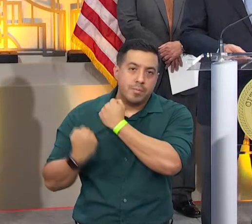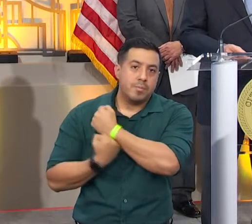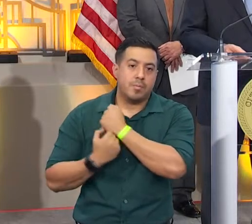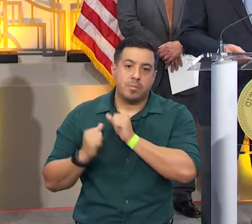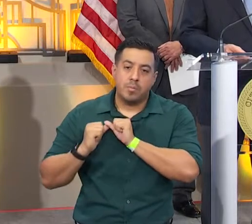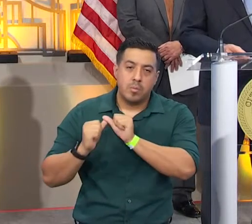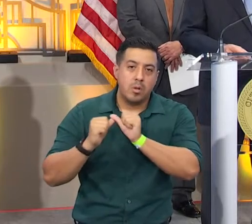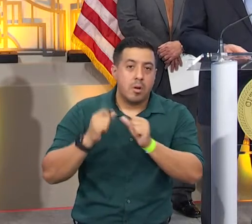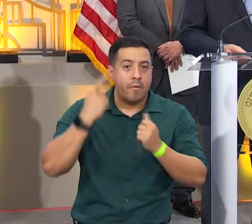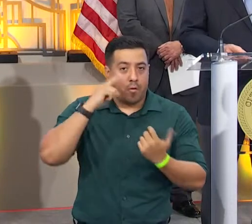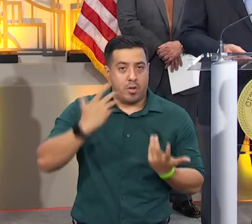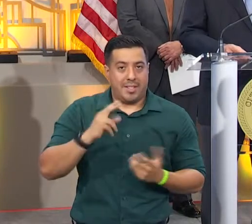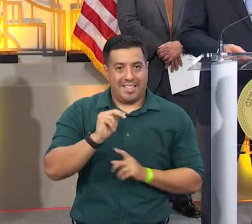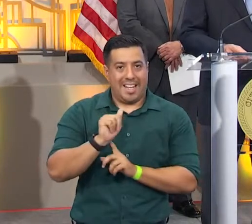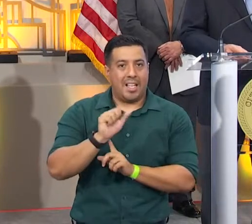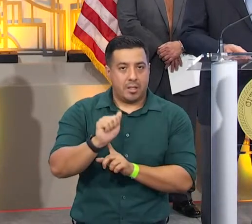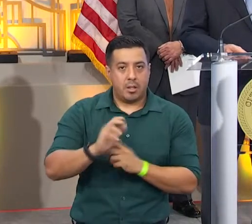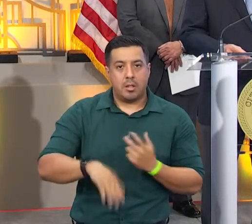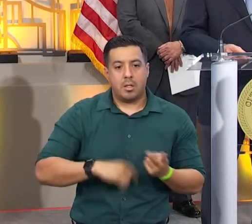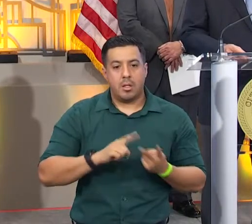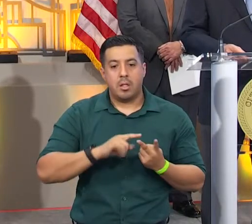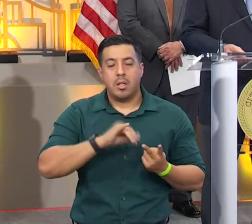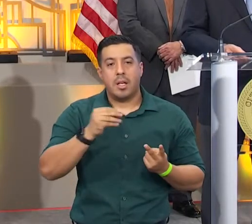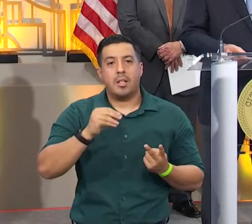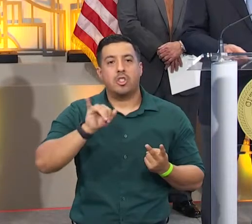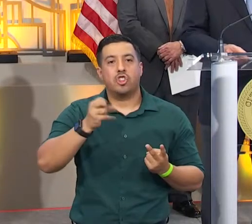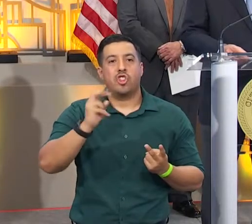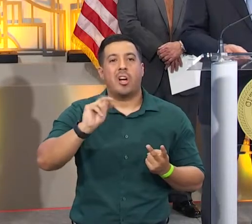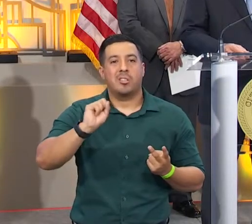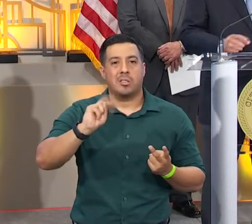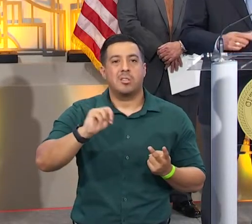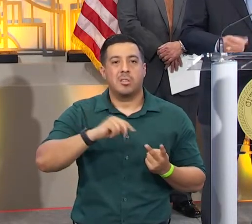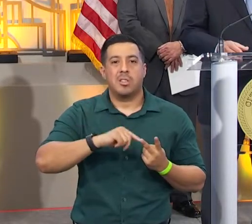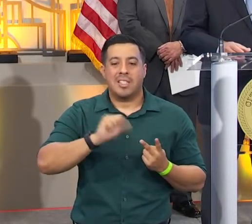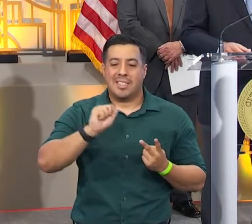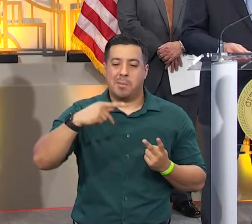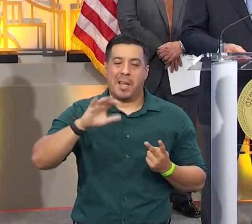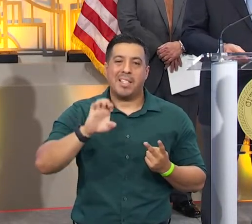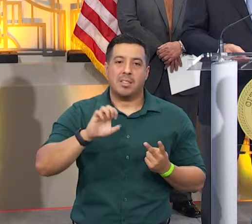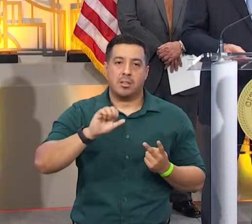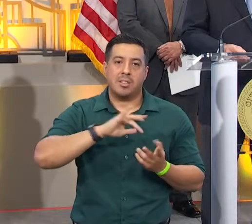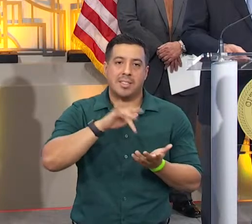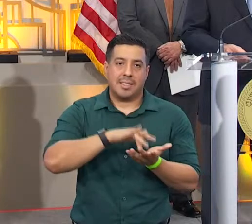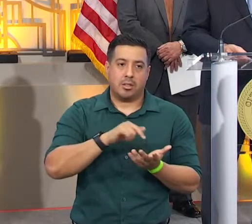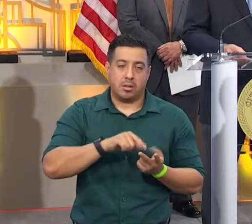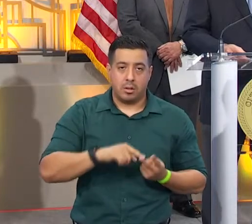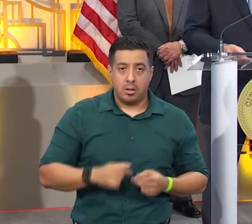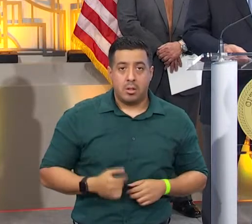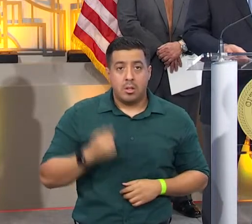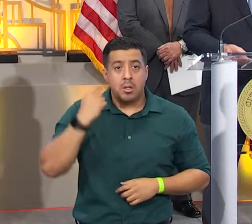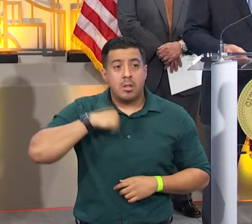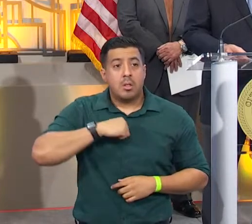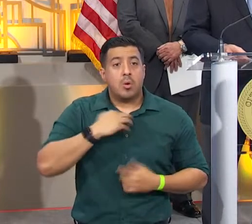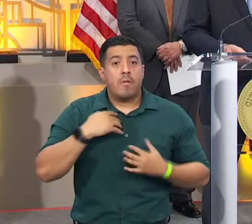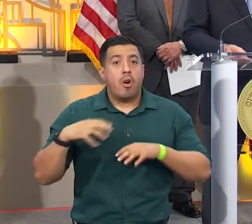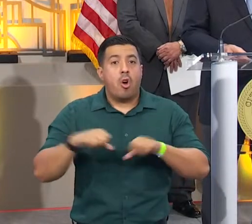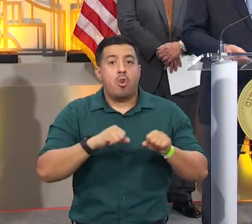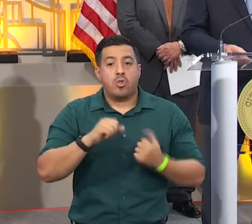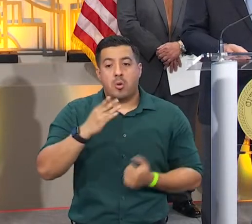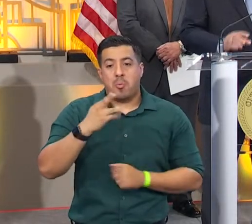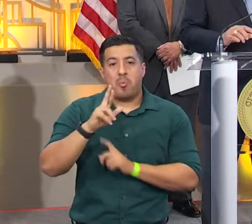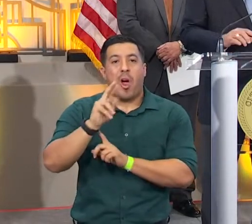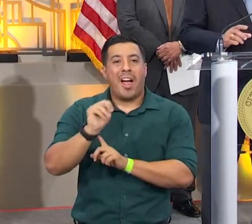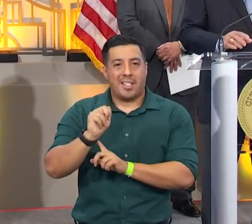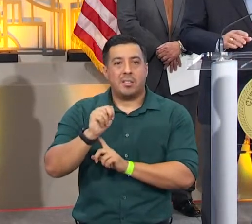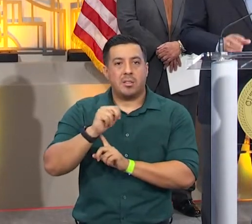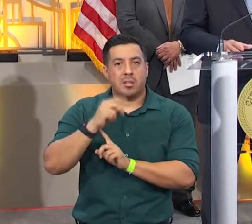at NASA and specifically our friends at Johnson Space Center. Just last week, we hosted NASA Administrator Jim Bridenstine